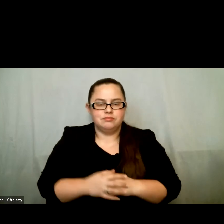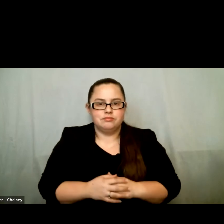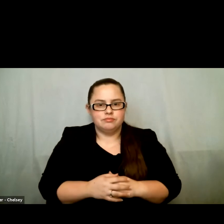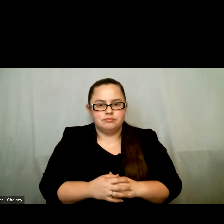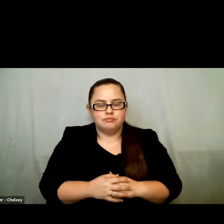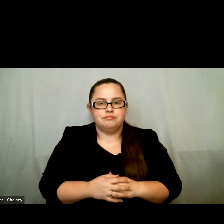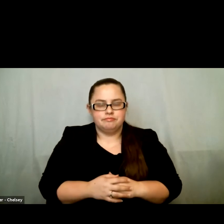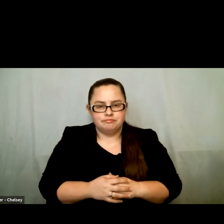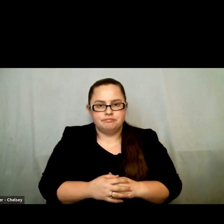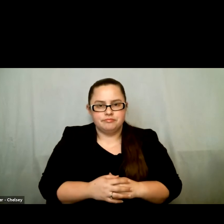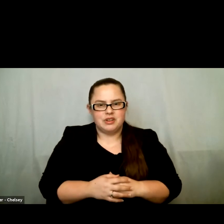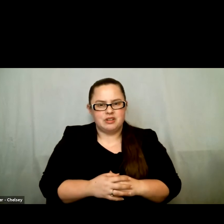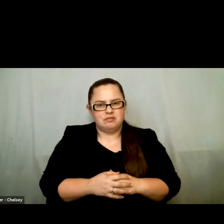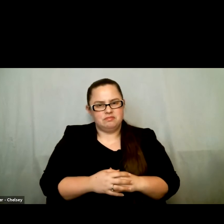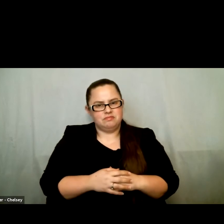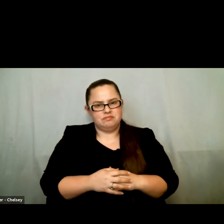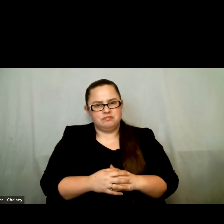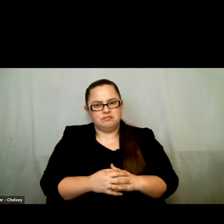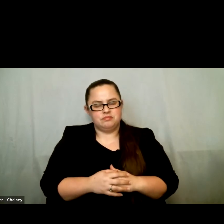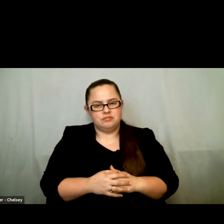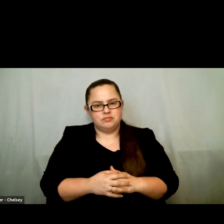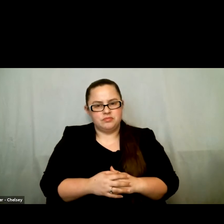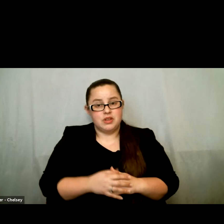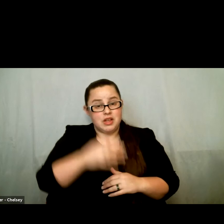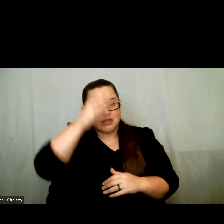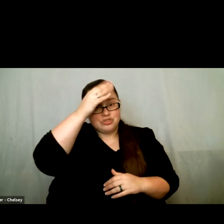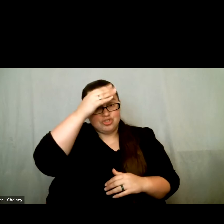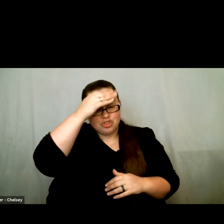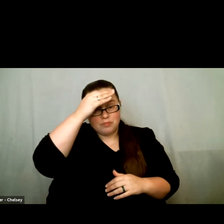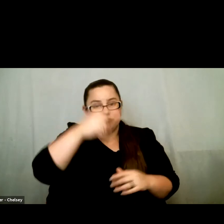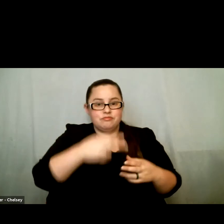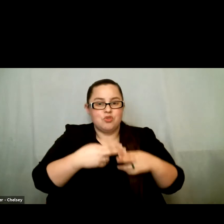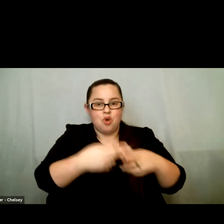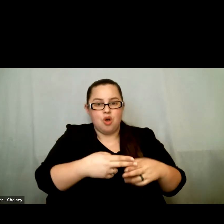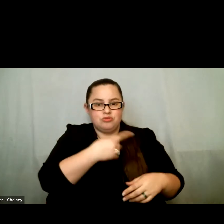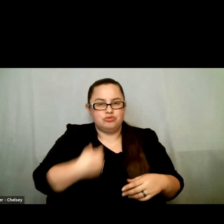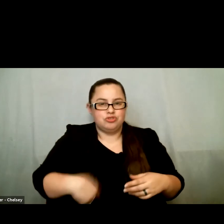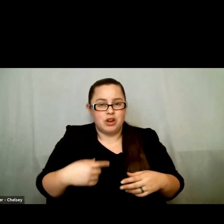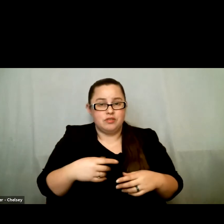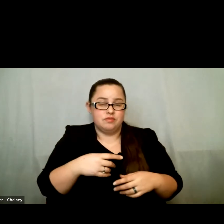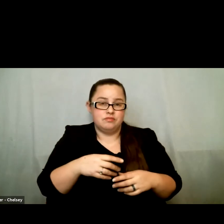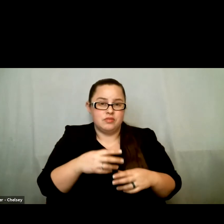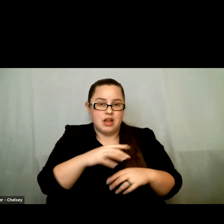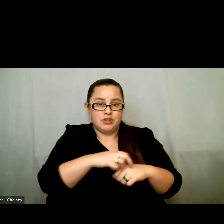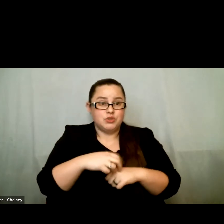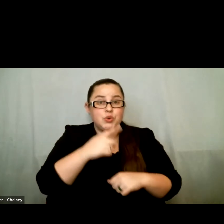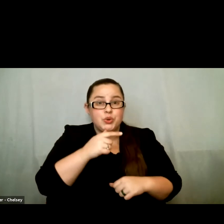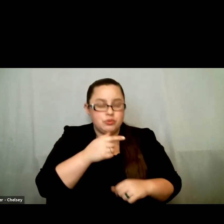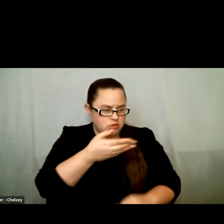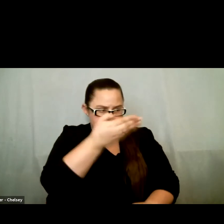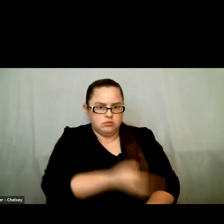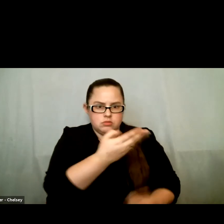Donald Trump, who else calls it the China virus except for you? The video that we